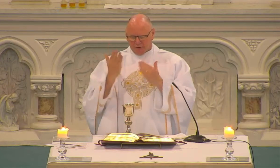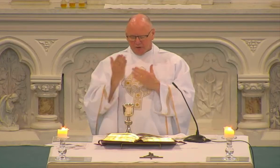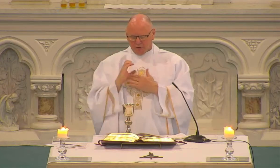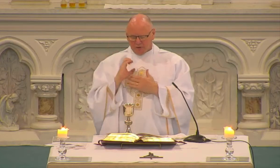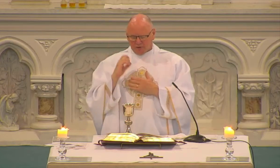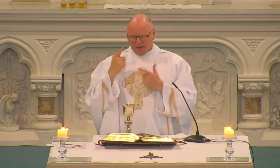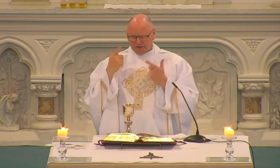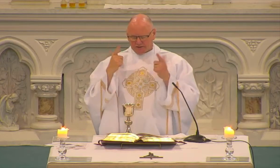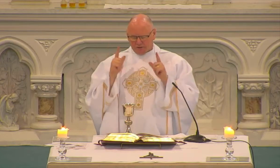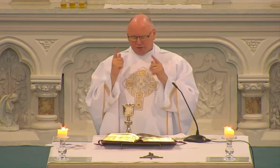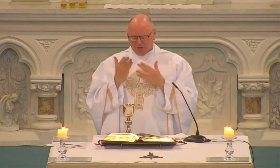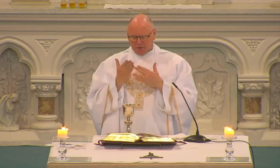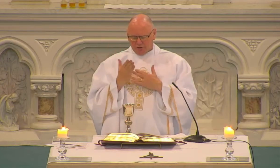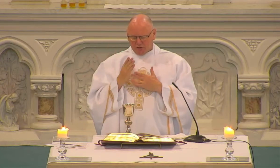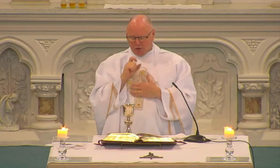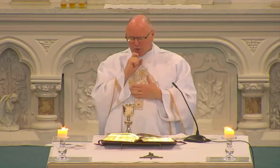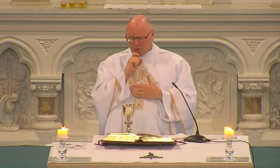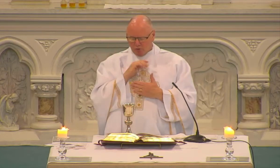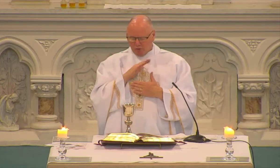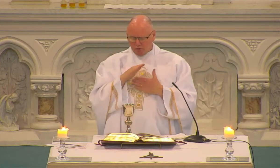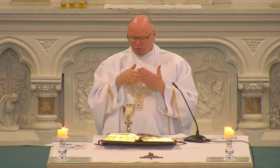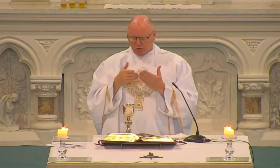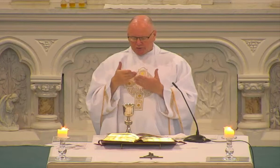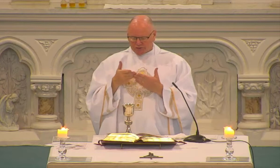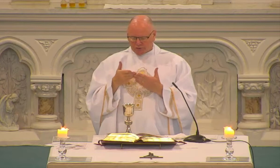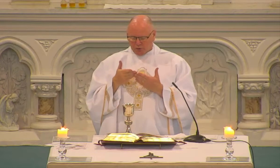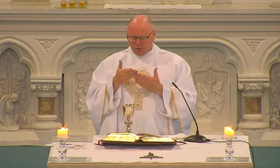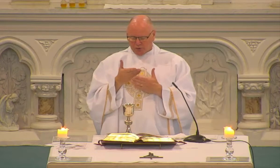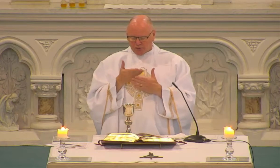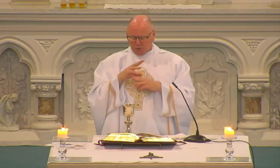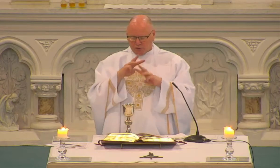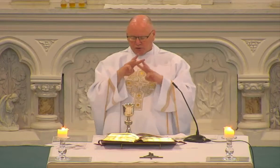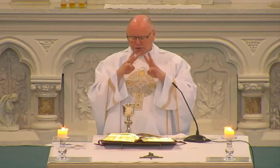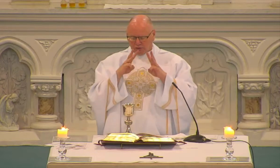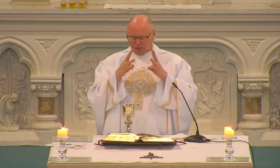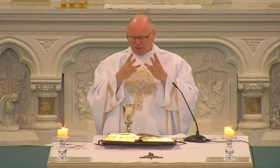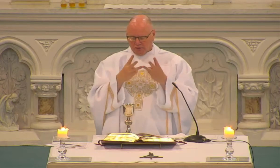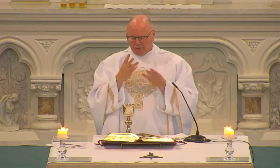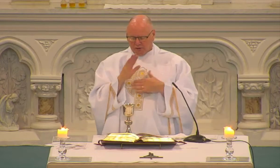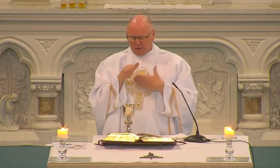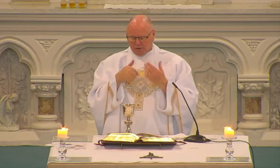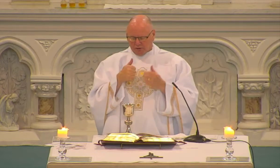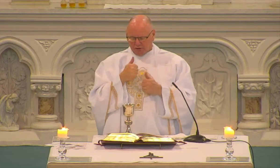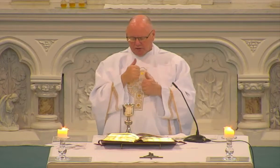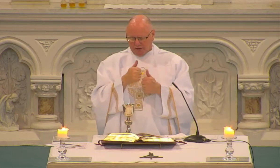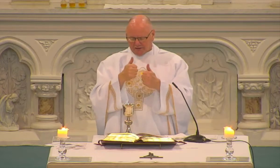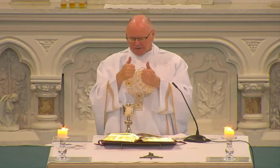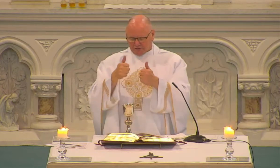through Christ our Lord, through whom you bestow on the world all that is good.